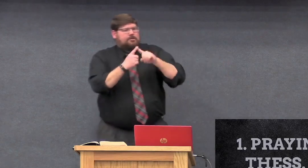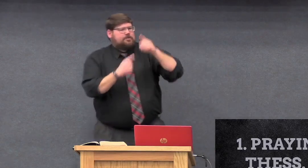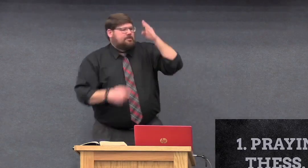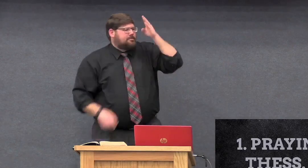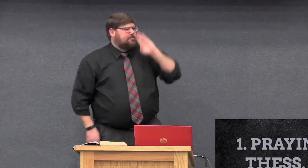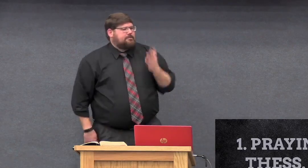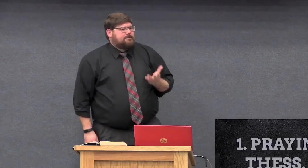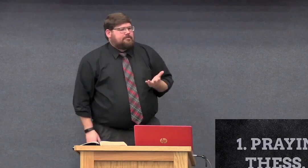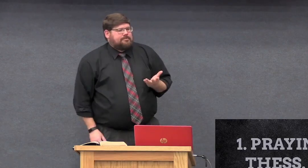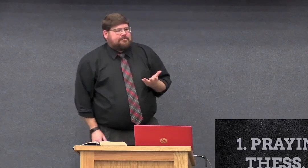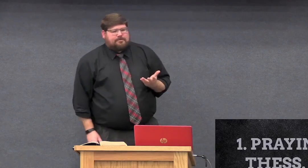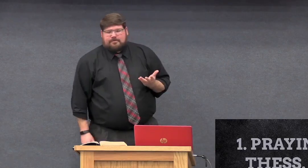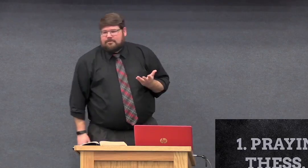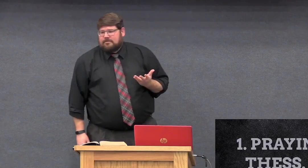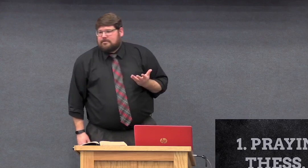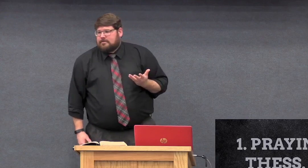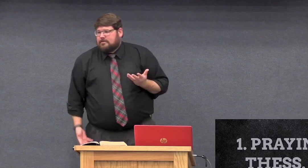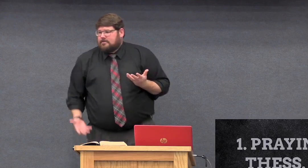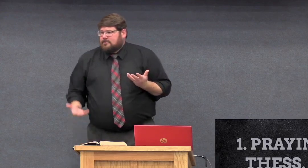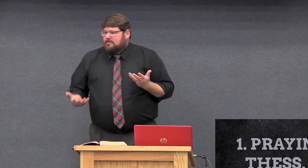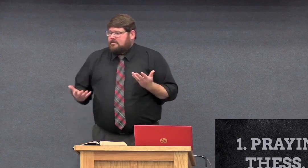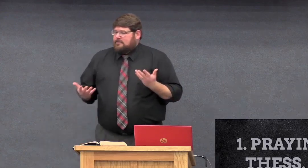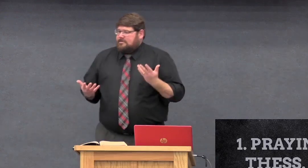yourselves can pray to God the rest of the week.